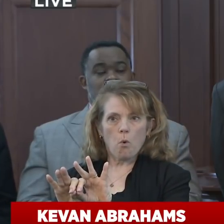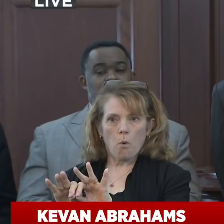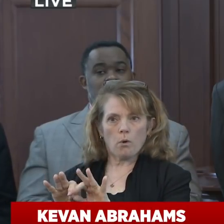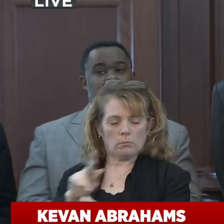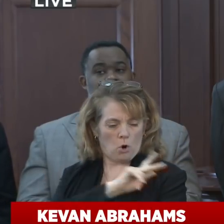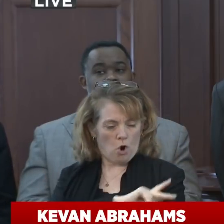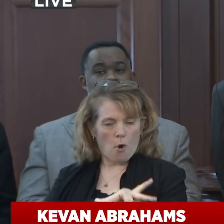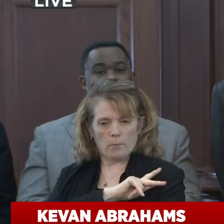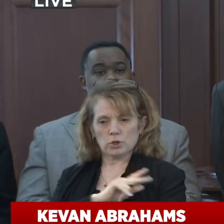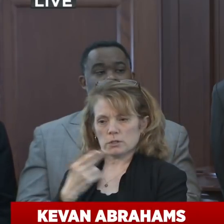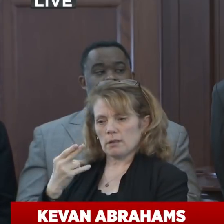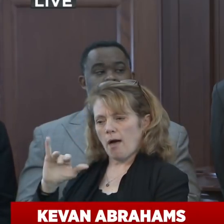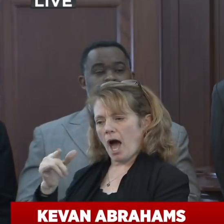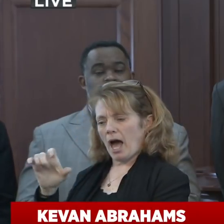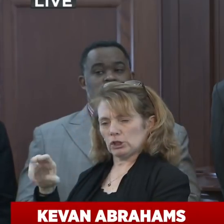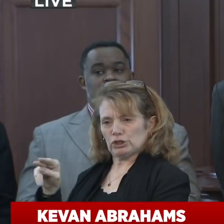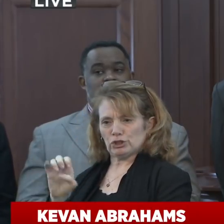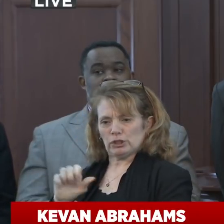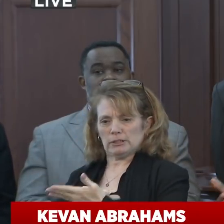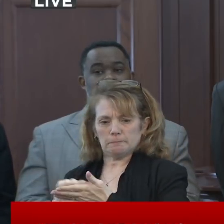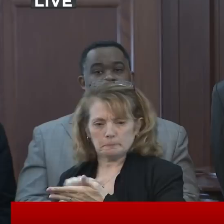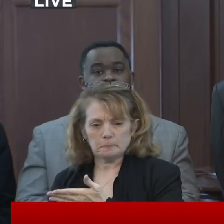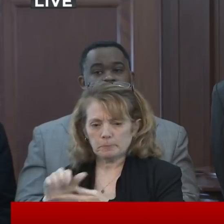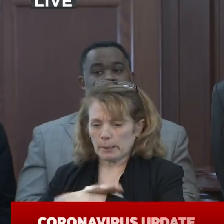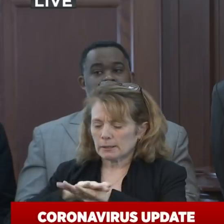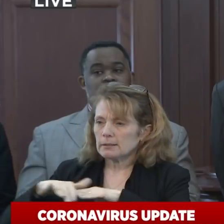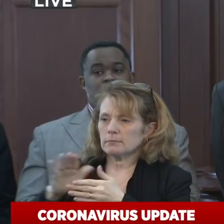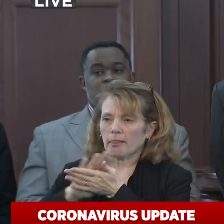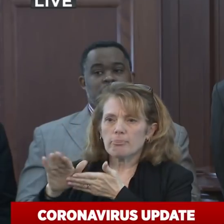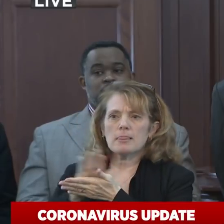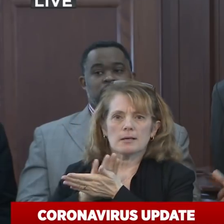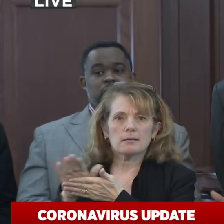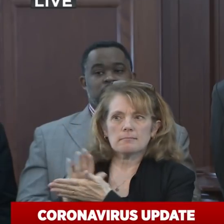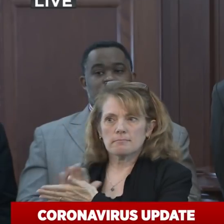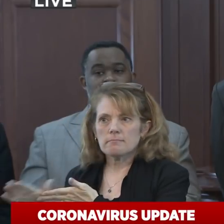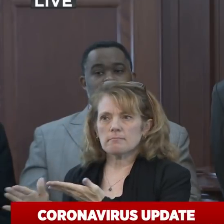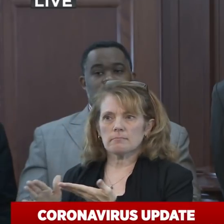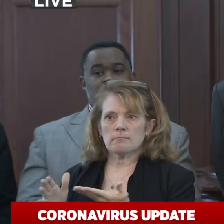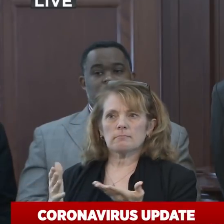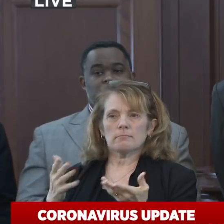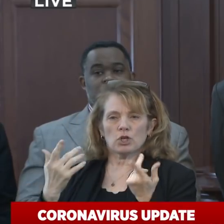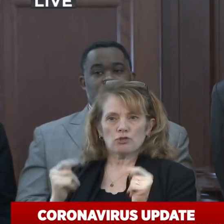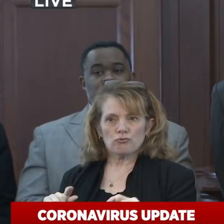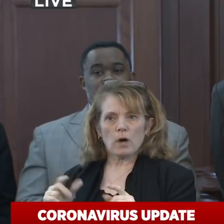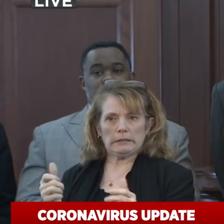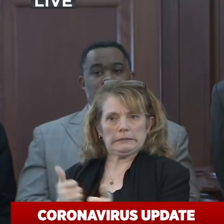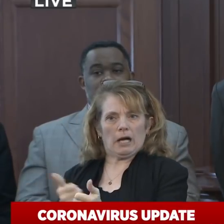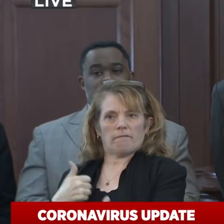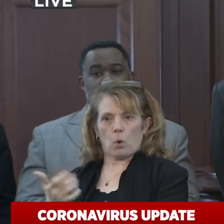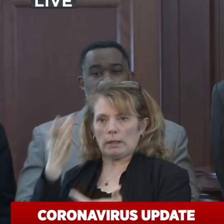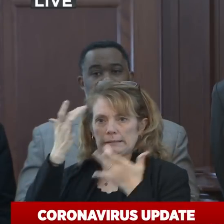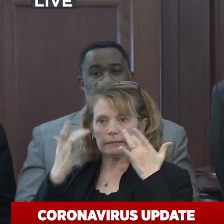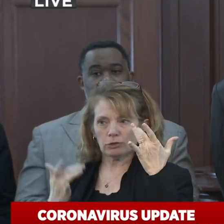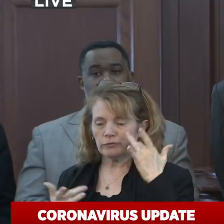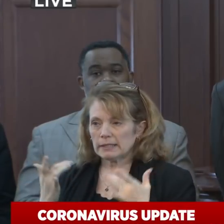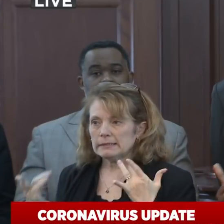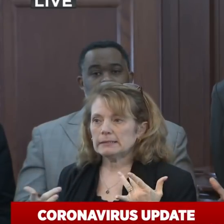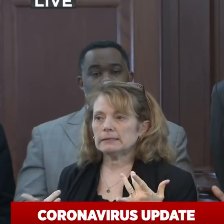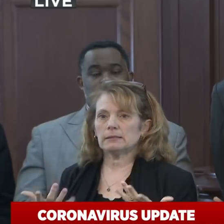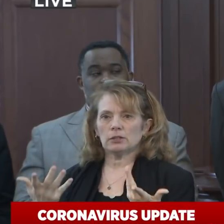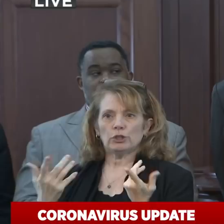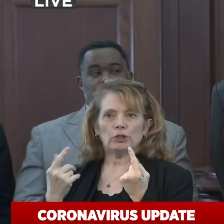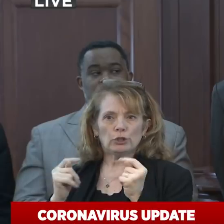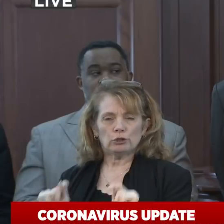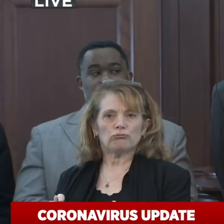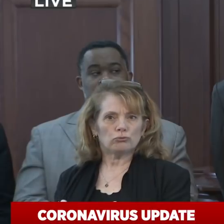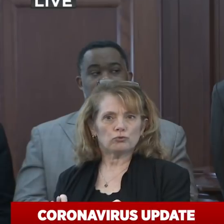our hands, continue to use hand sanitizers, continue not to touch your face, and continue to try to do those things to make sure that we do not spread it, and be able to